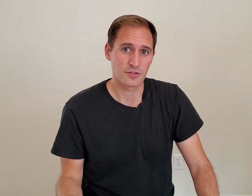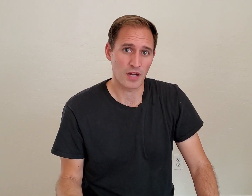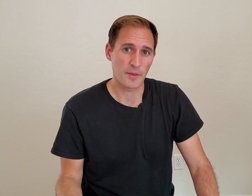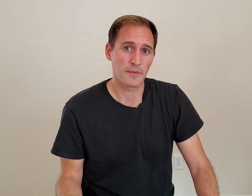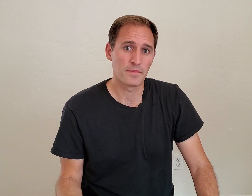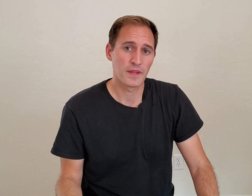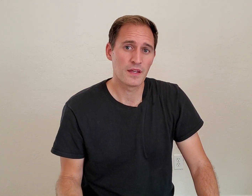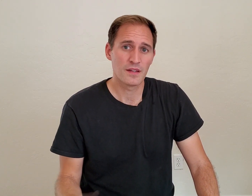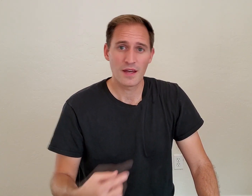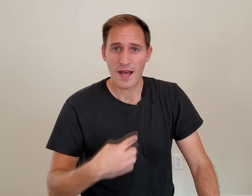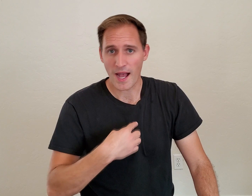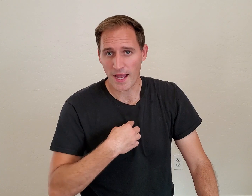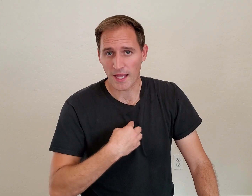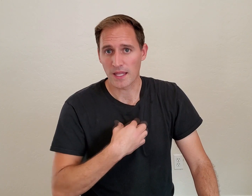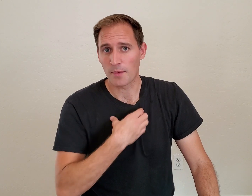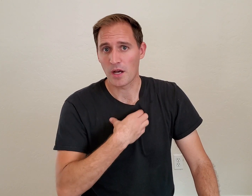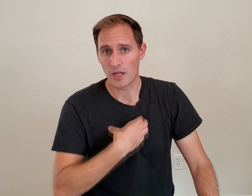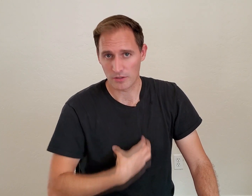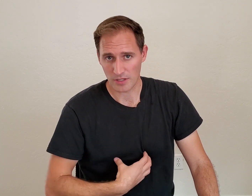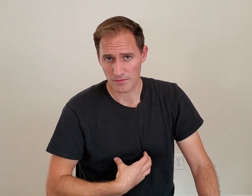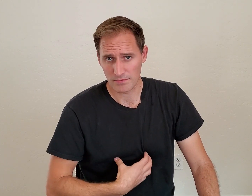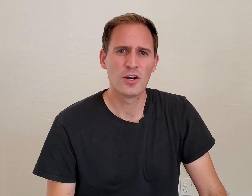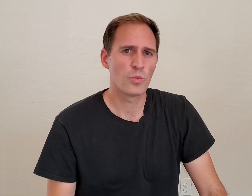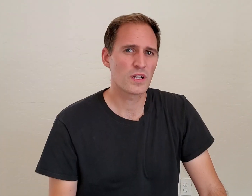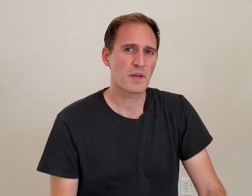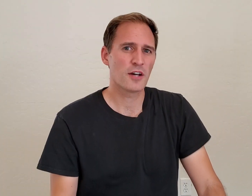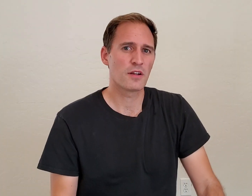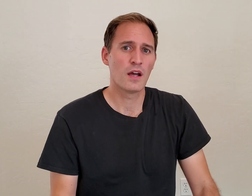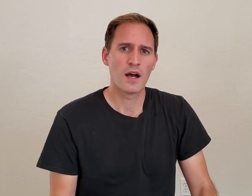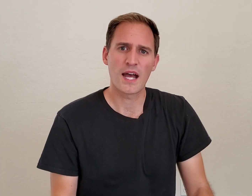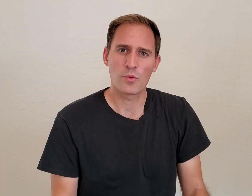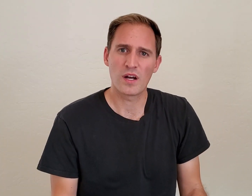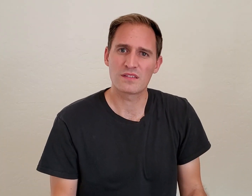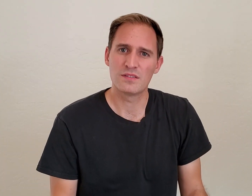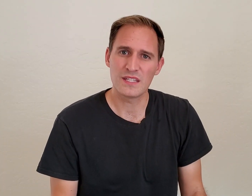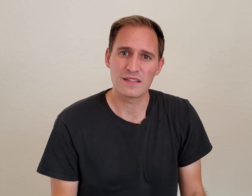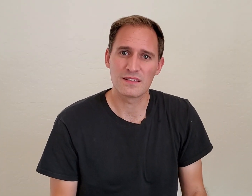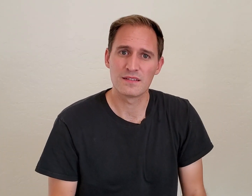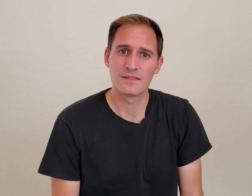grammar. I am hungry. What about I want to eat?